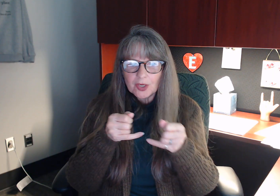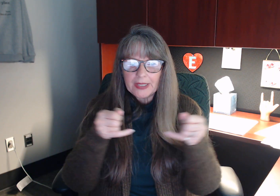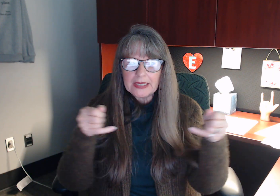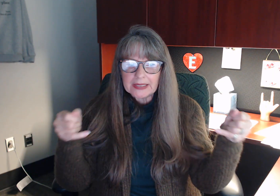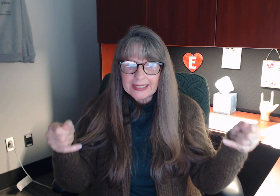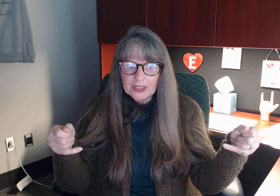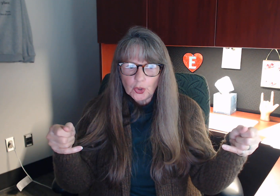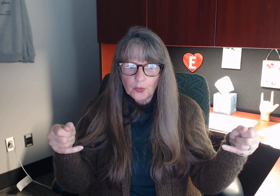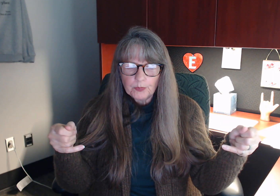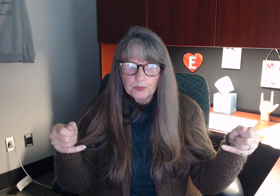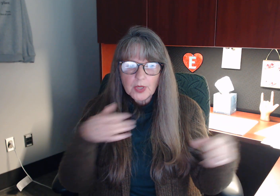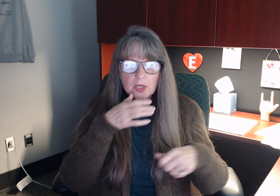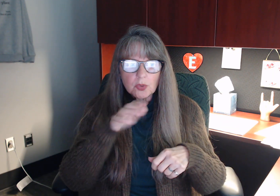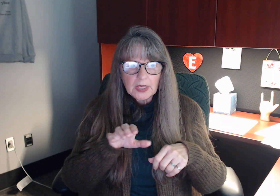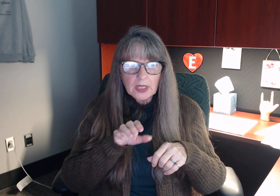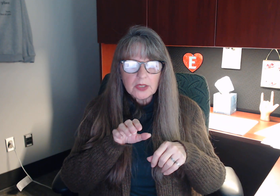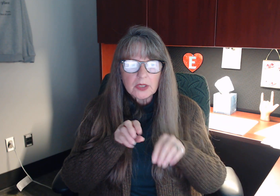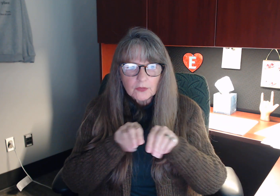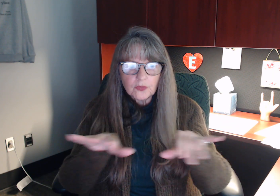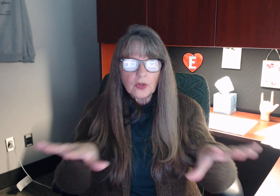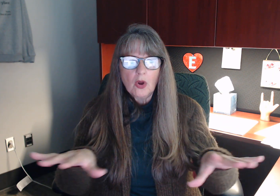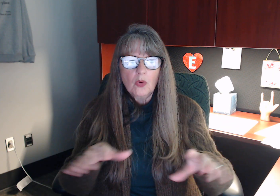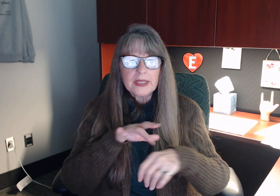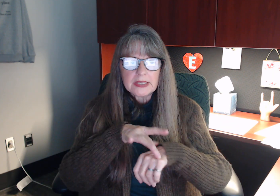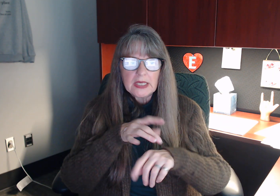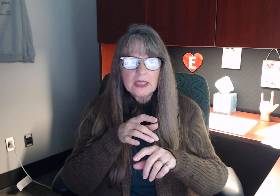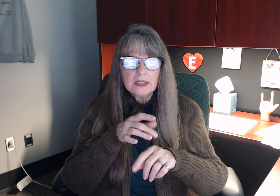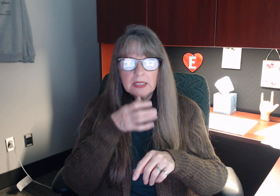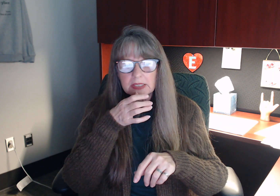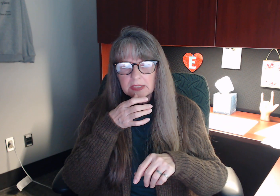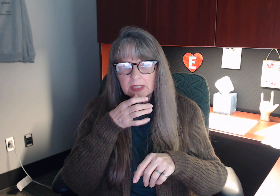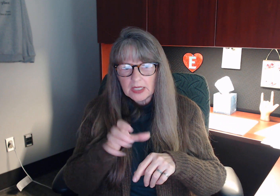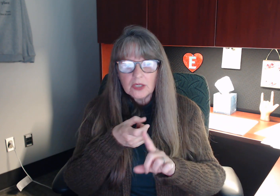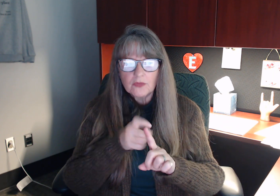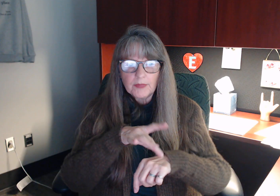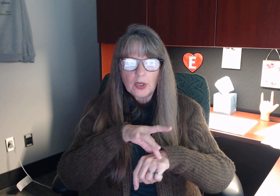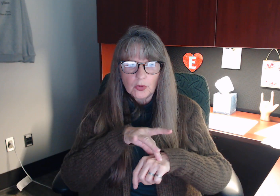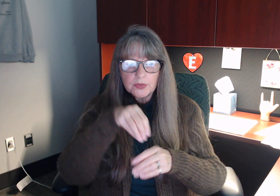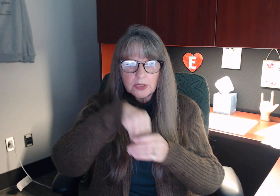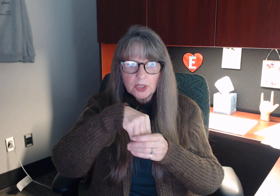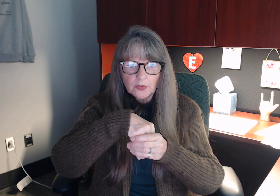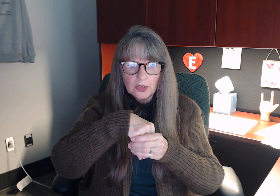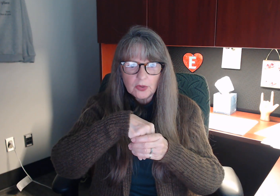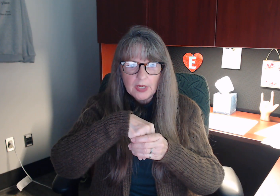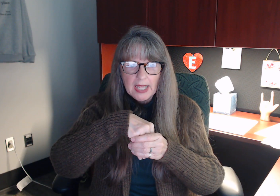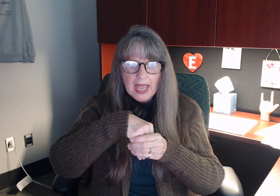necessarily linear. So heat flow is heat from the Earth's interior, and